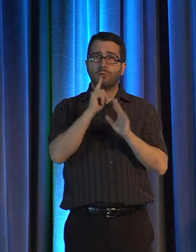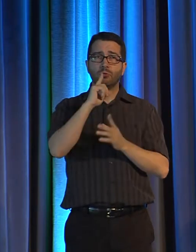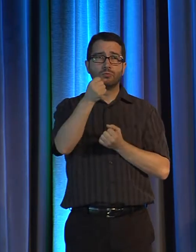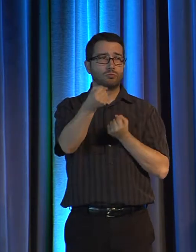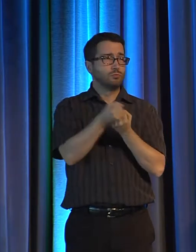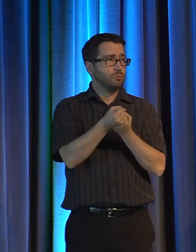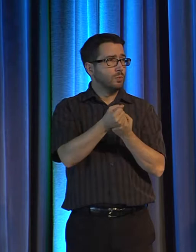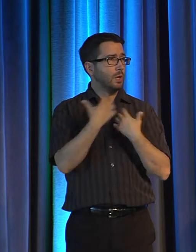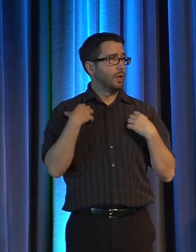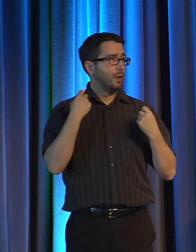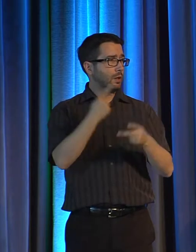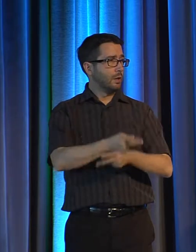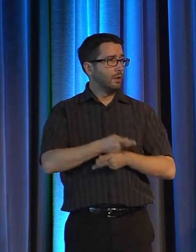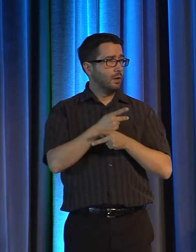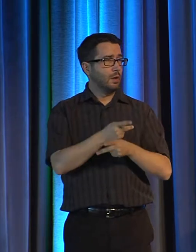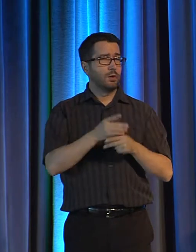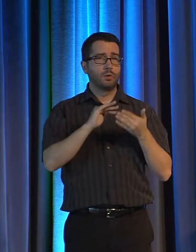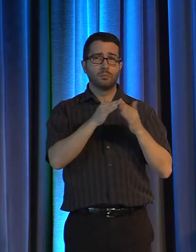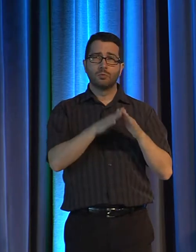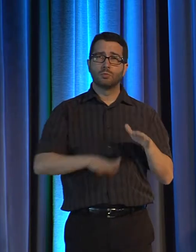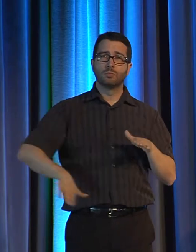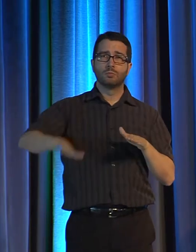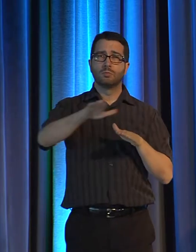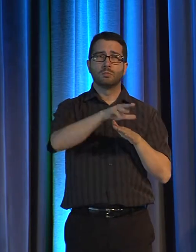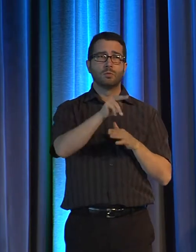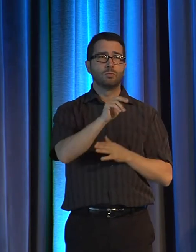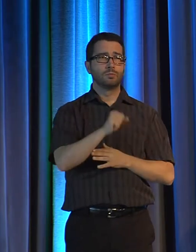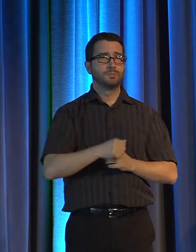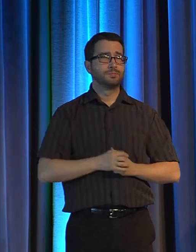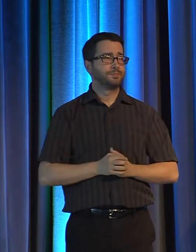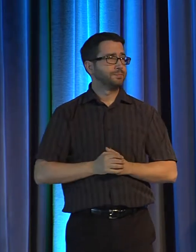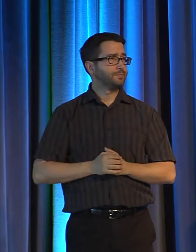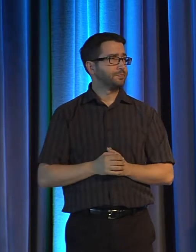healthcare system in communities across the province.